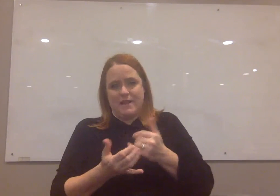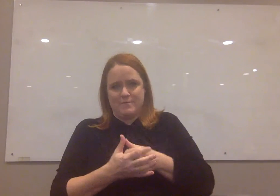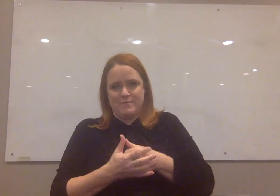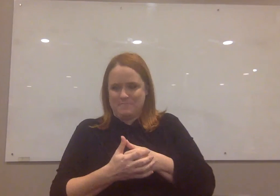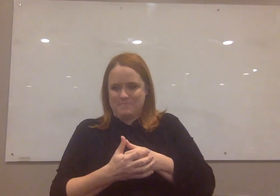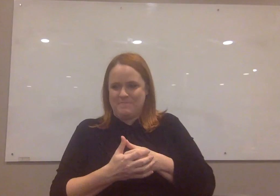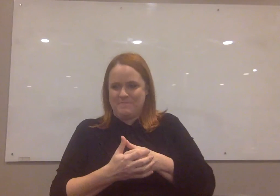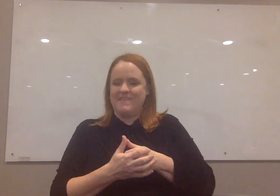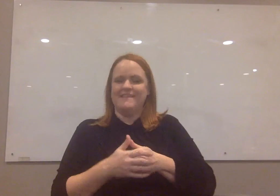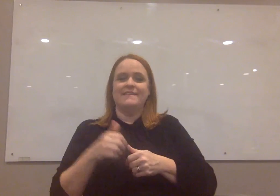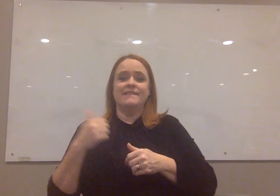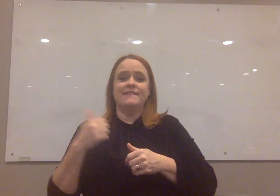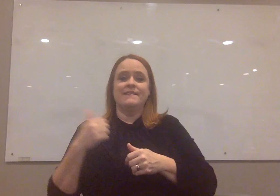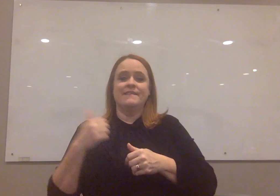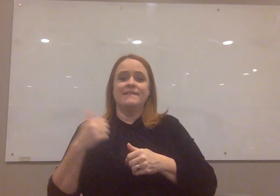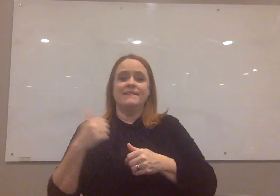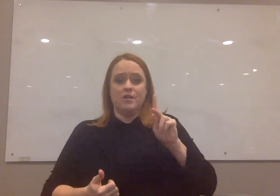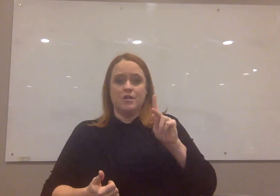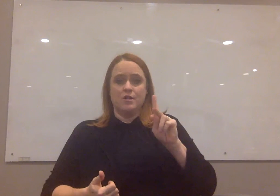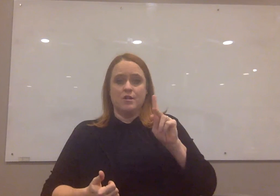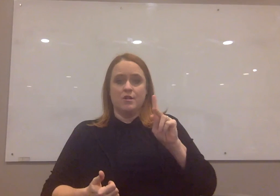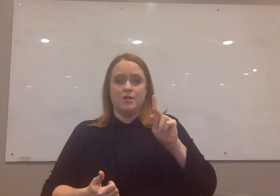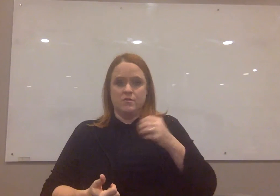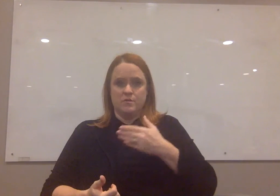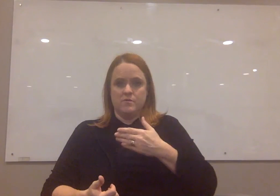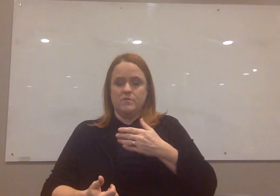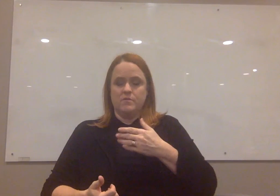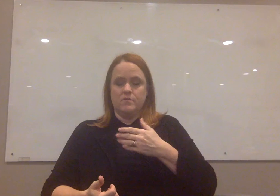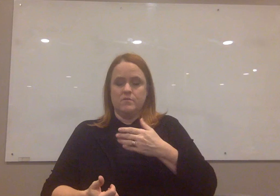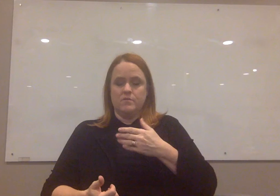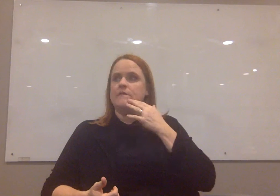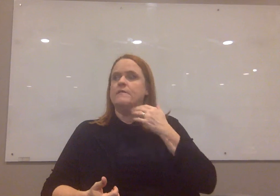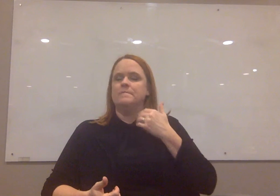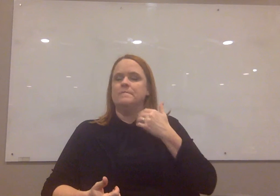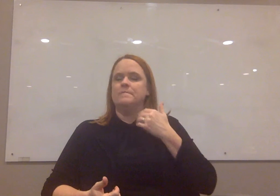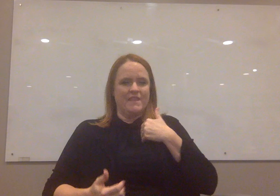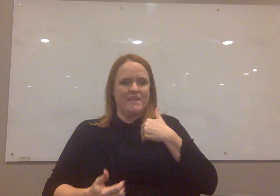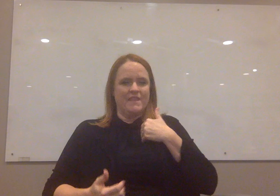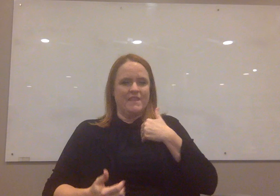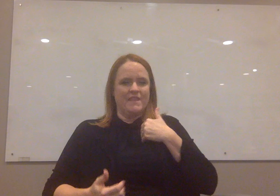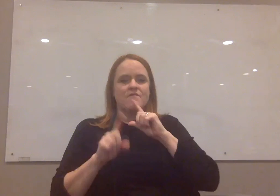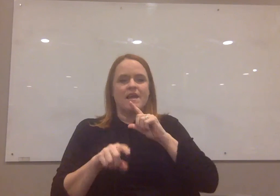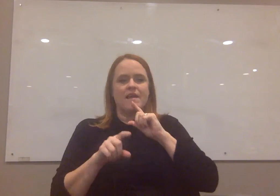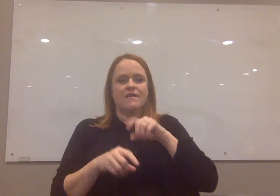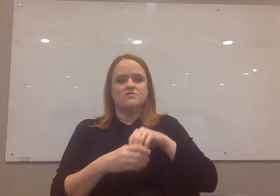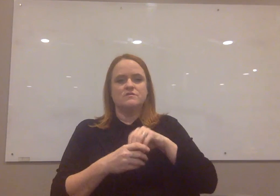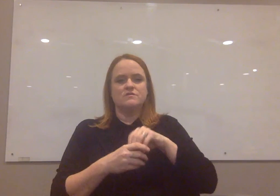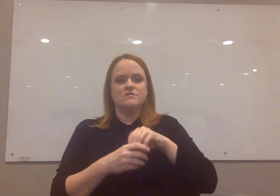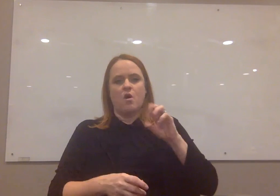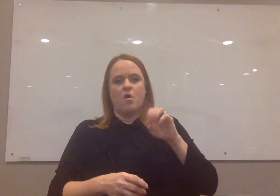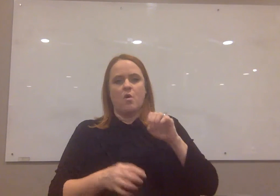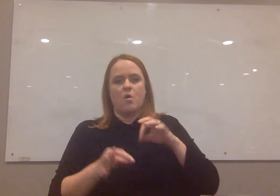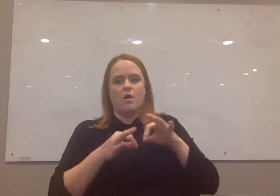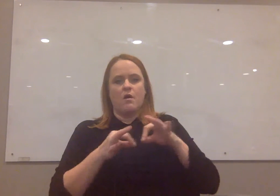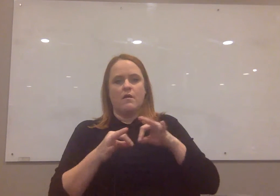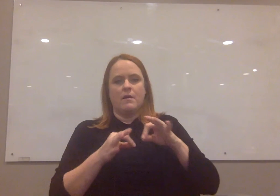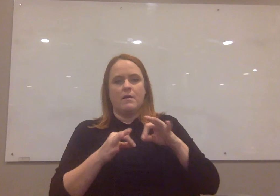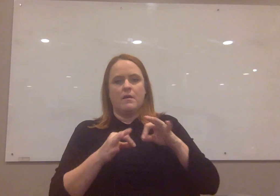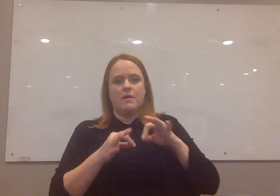name, but there's a bunch of answers on Quora explaining like the math behind monads and stuff that are very good. I'll have to